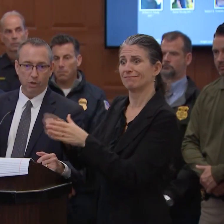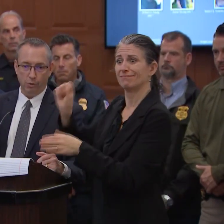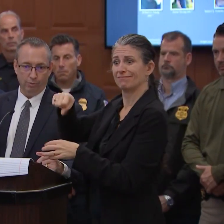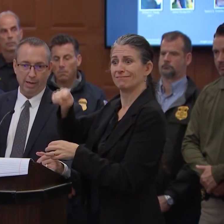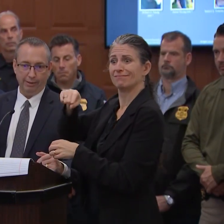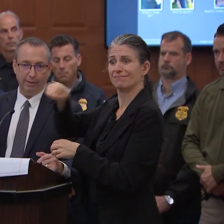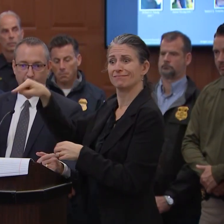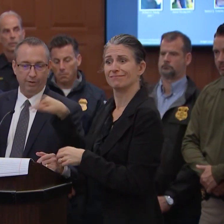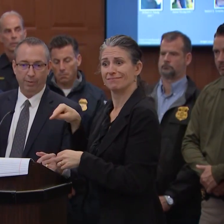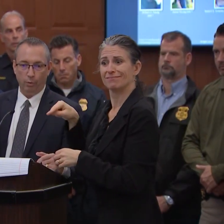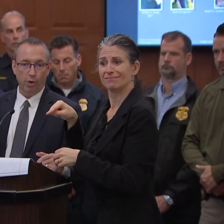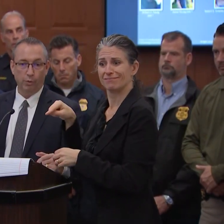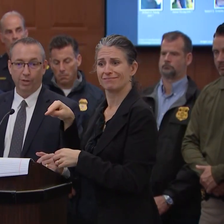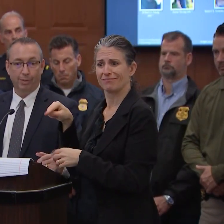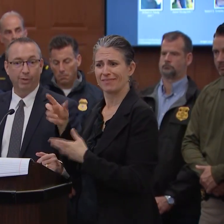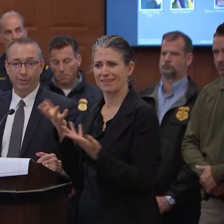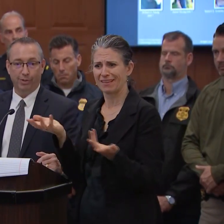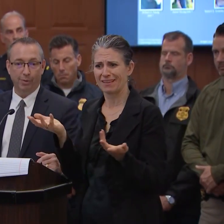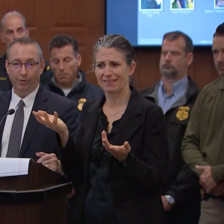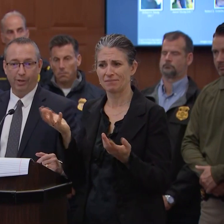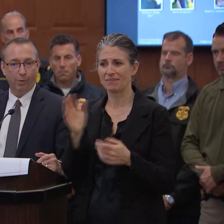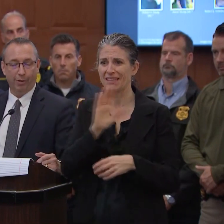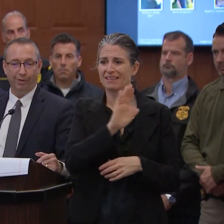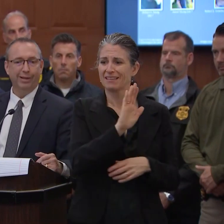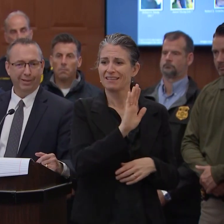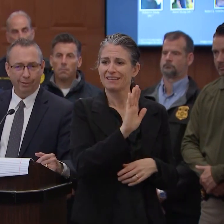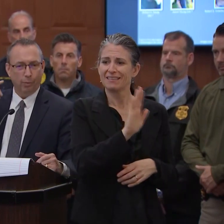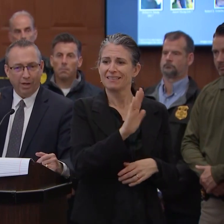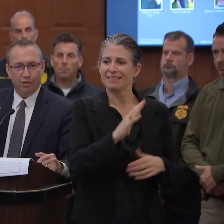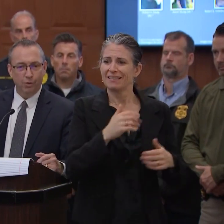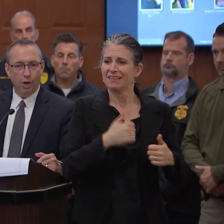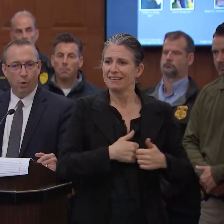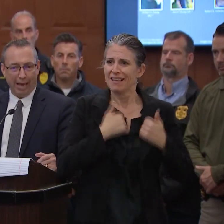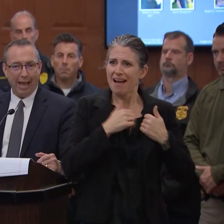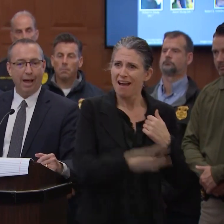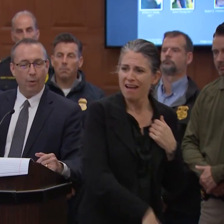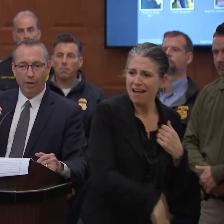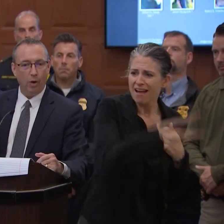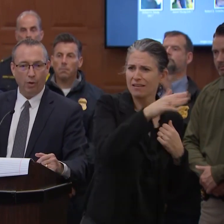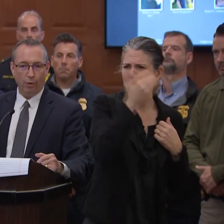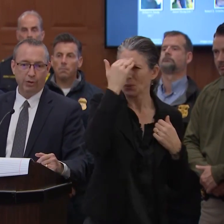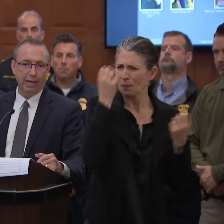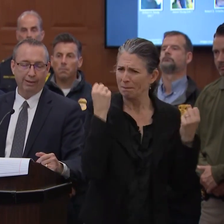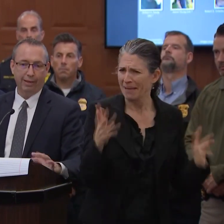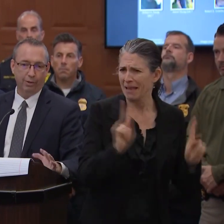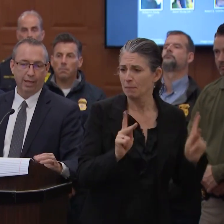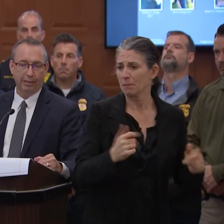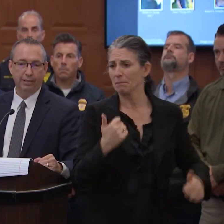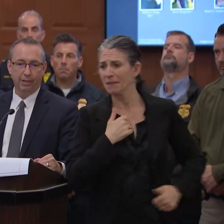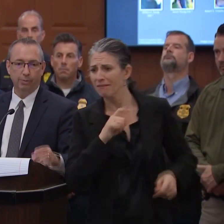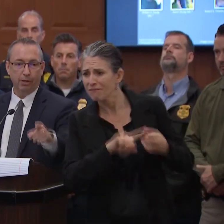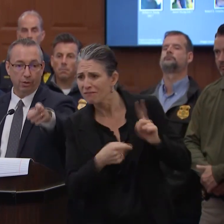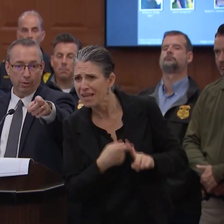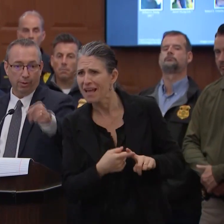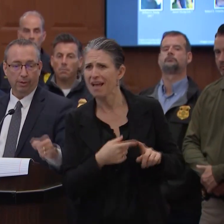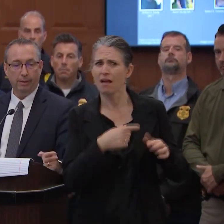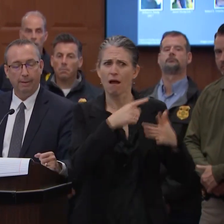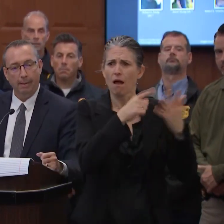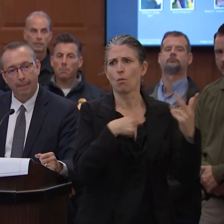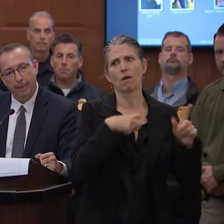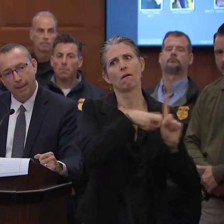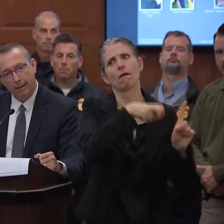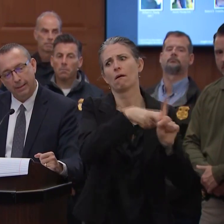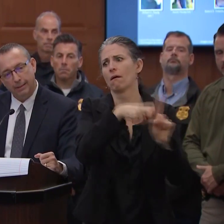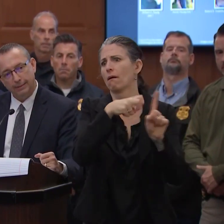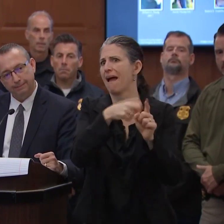ever knew, right? Somebody he worked with, somebody he was in the military with. What did you know and how and all of those kind of things. So that continues. But, sir? So